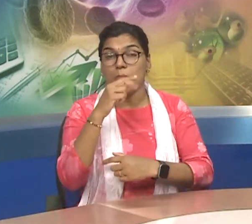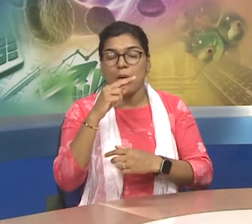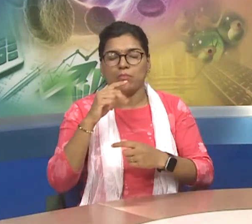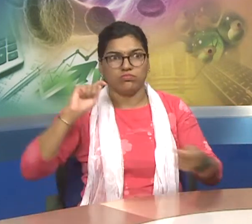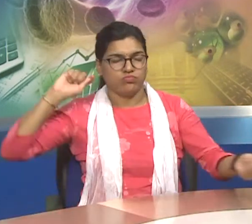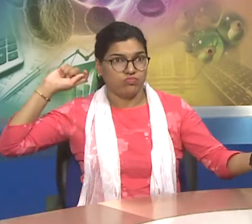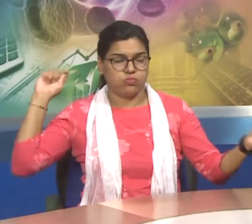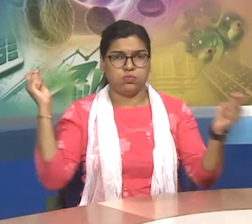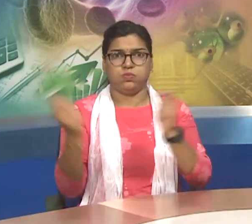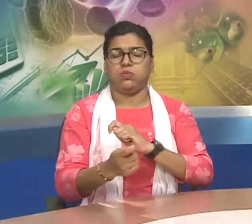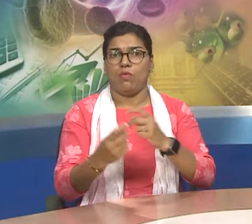Revolutionized.